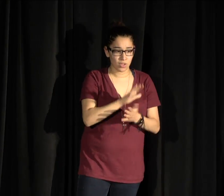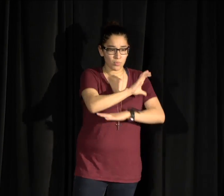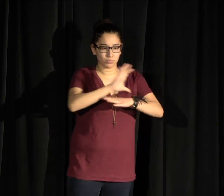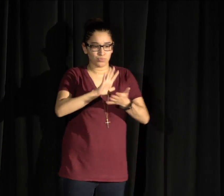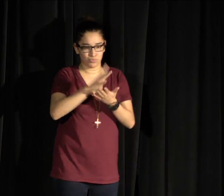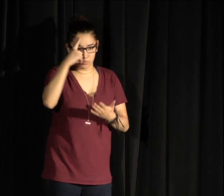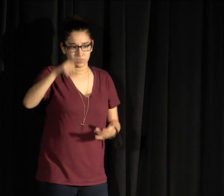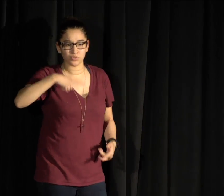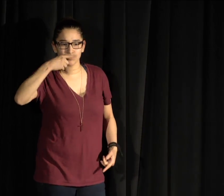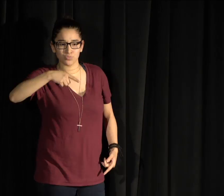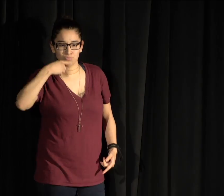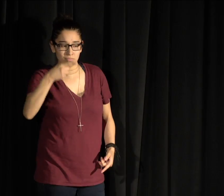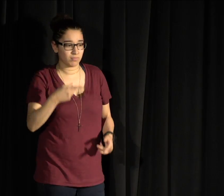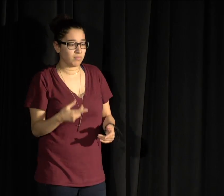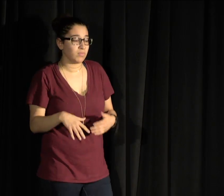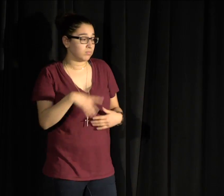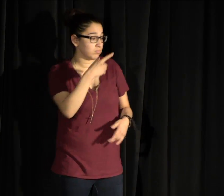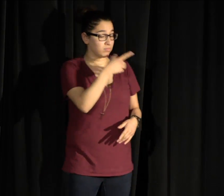CHS, Colorado Hearing School.